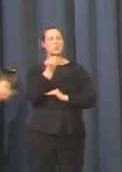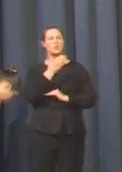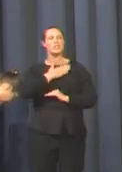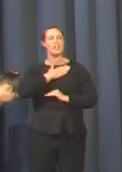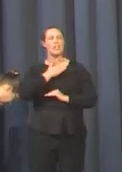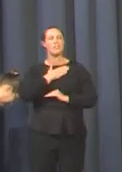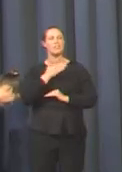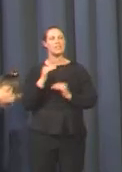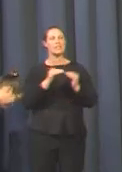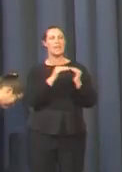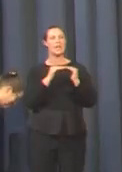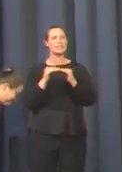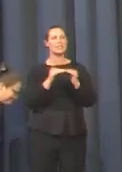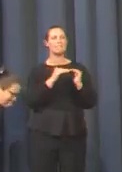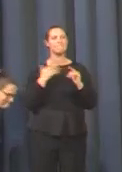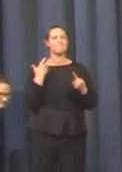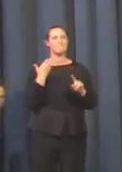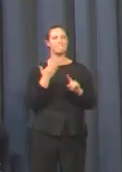far.